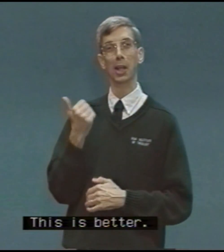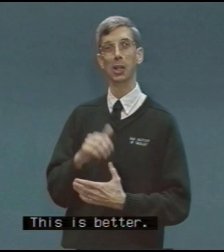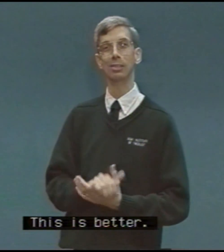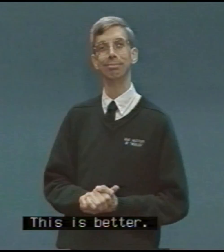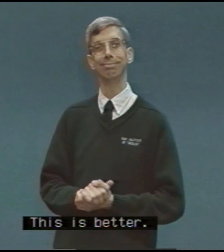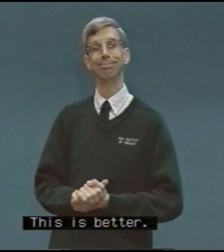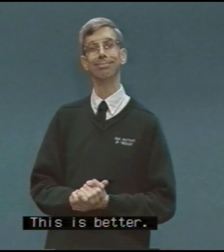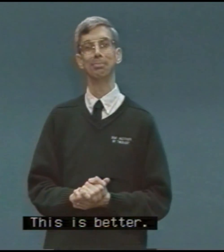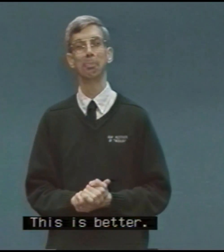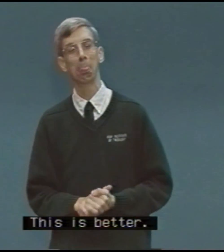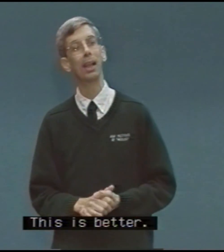This is better.